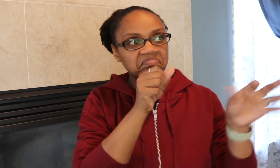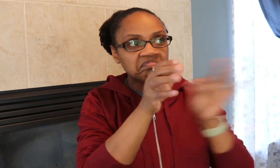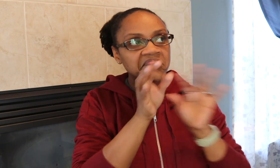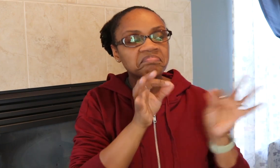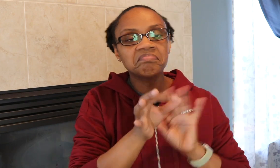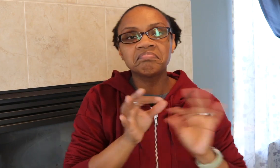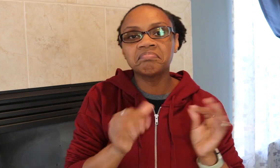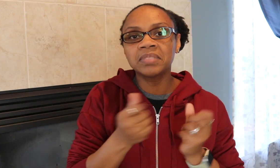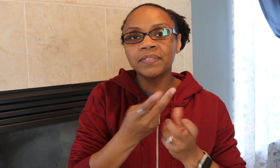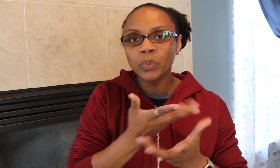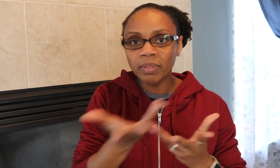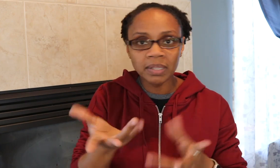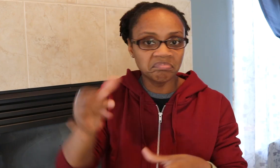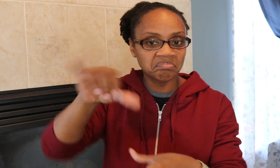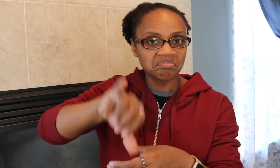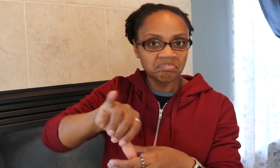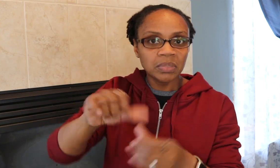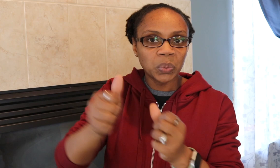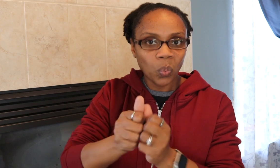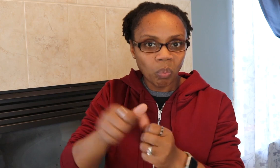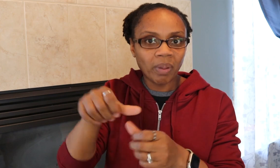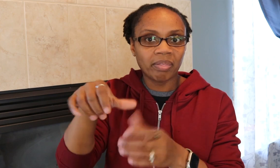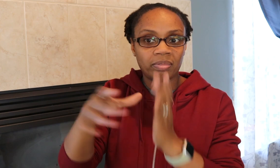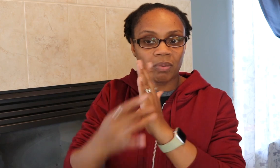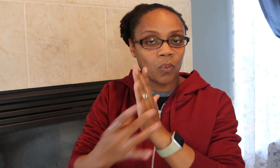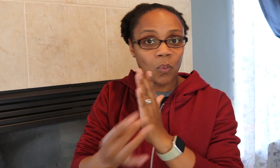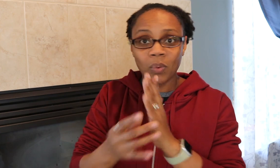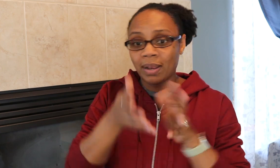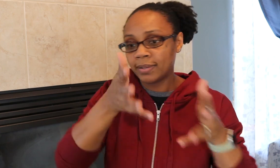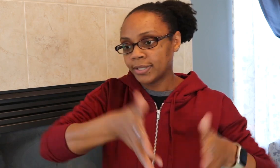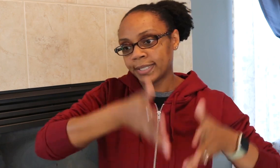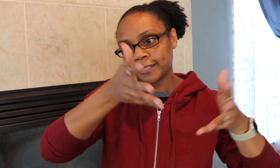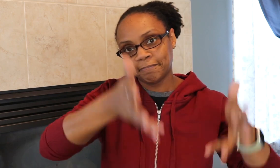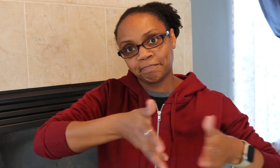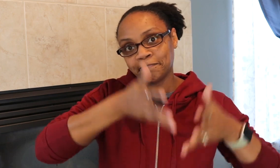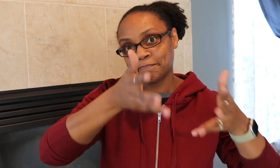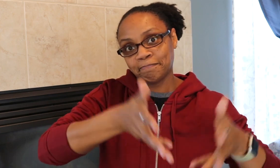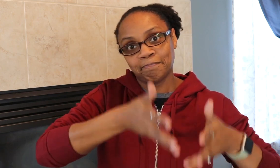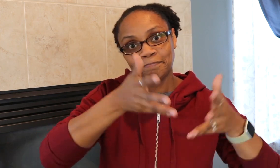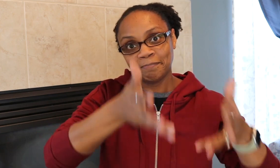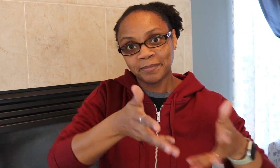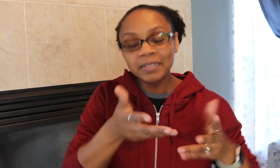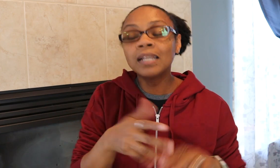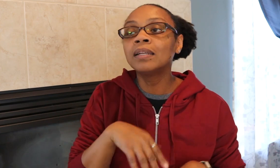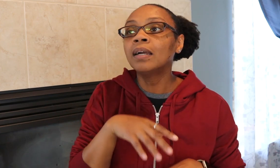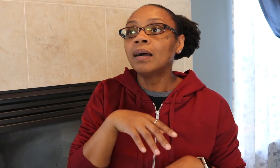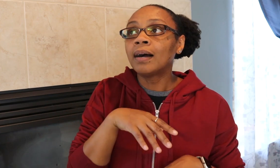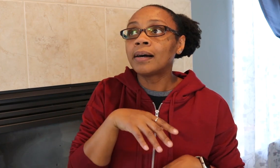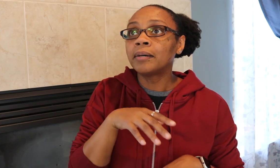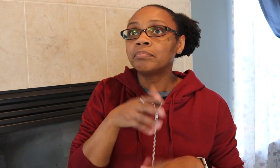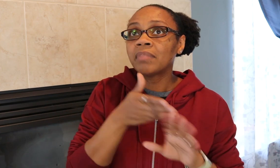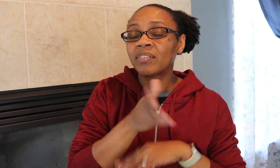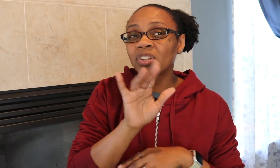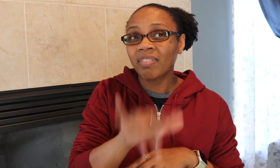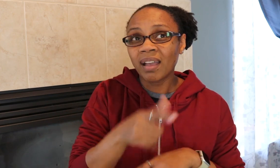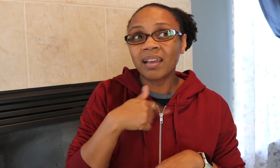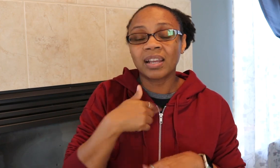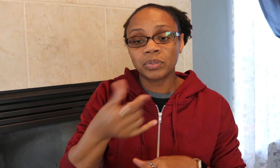I just grab this and that, and I put it into my oil mix, and then let that sit and marinate and